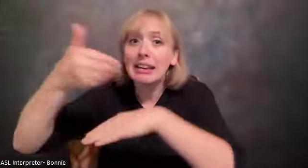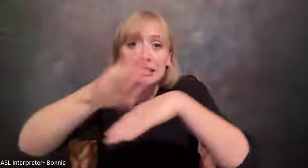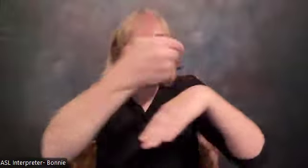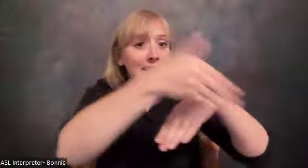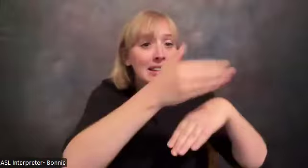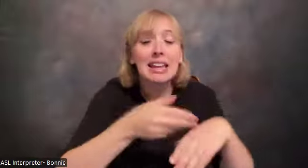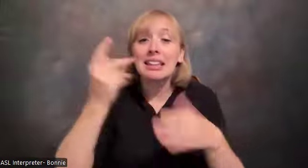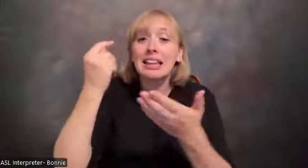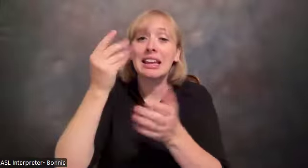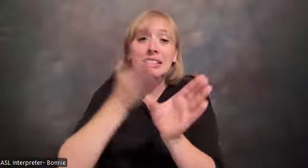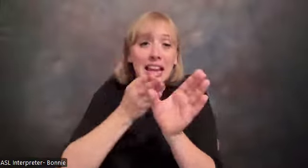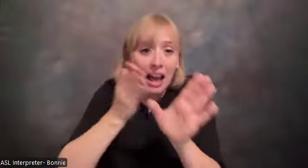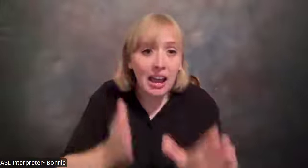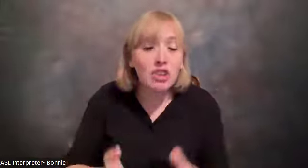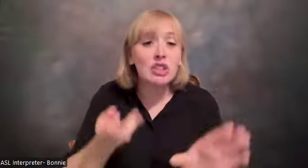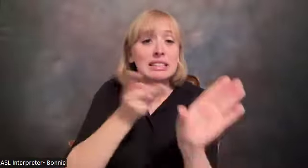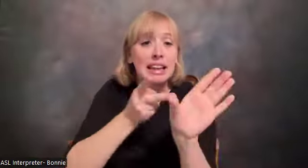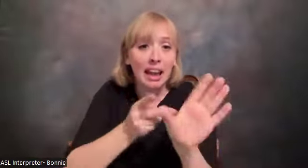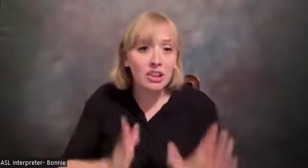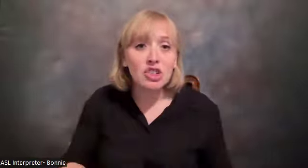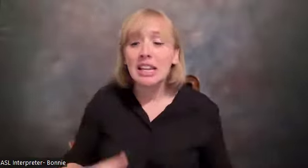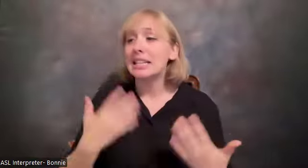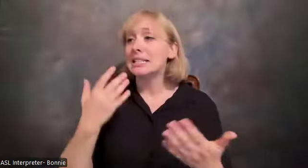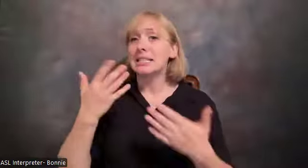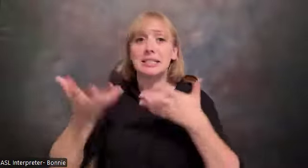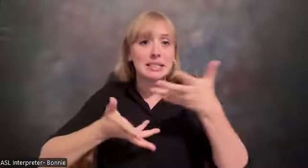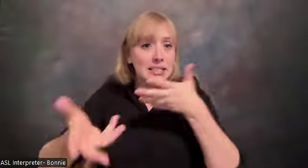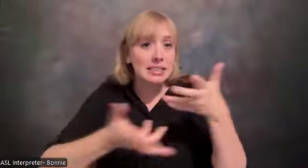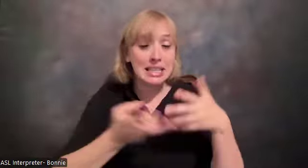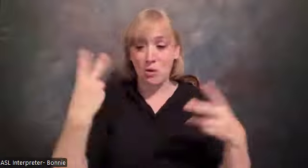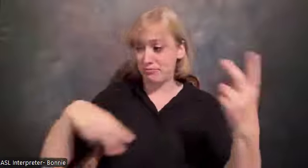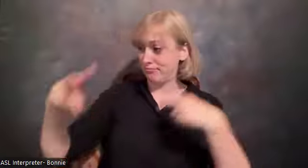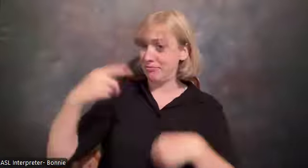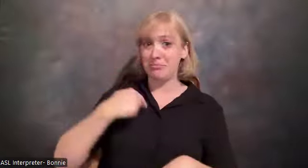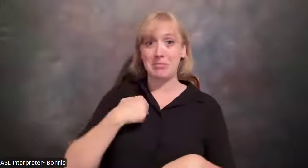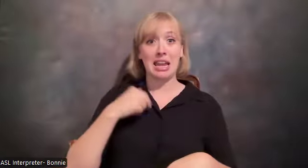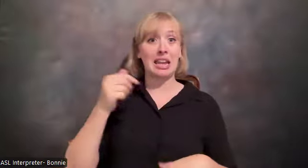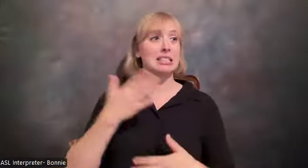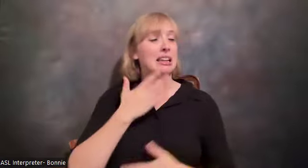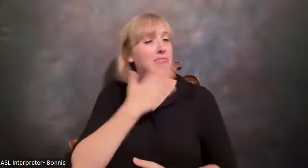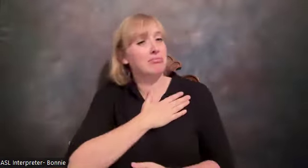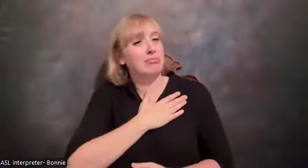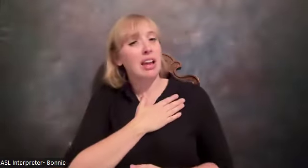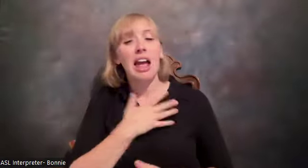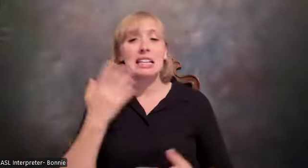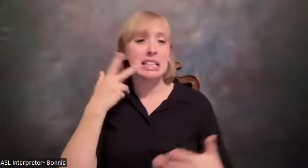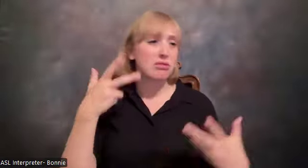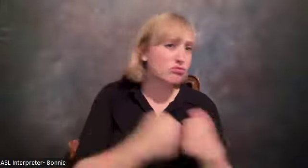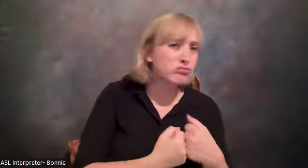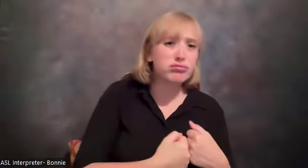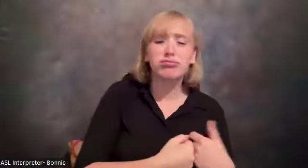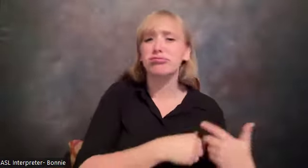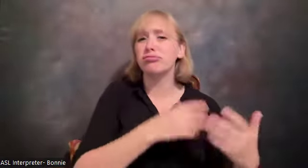educated psychiatrists, psychologists. All these well-meaning people would look at me and, some other tragedy, a wrecked car, flunking out,